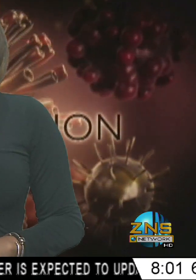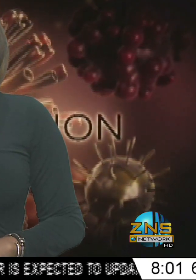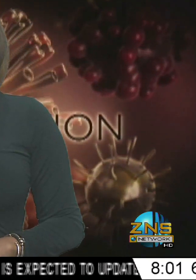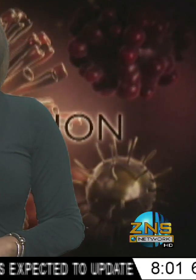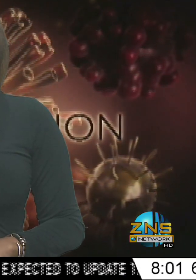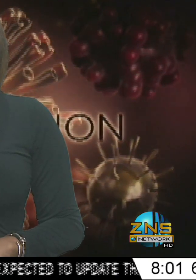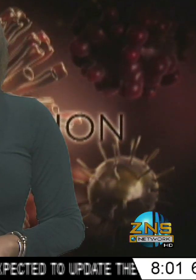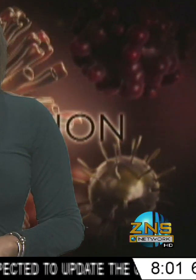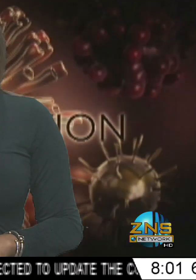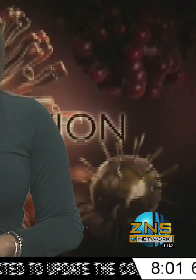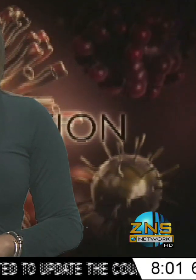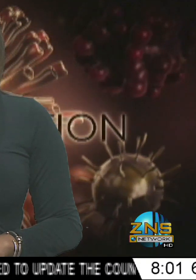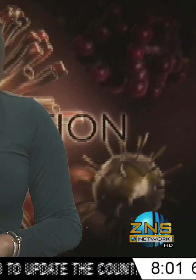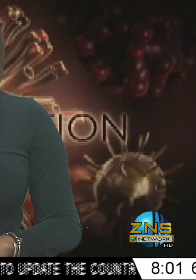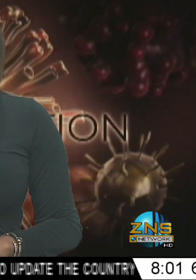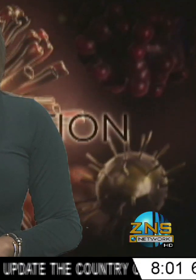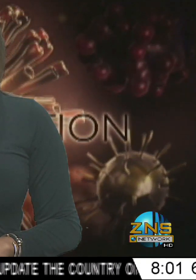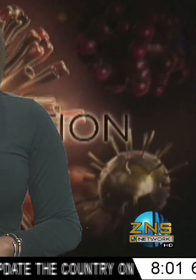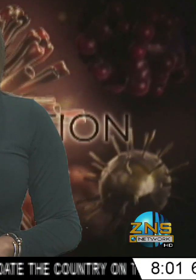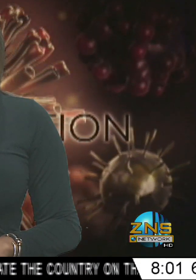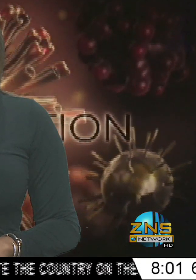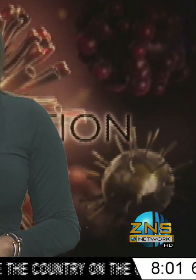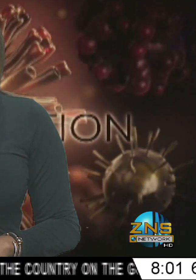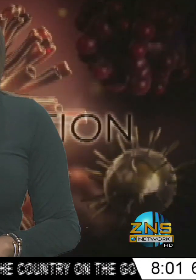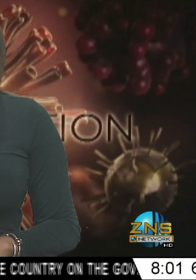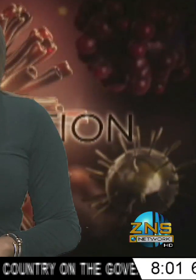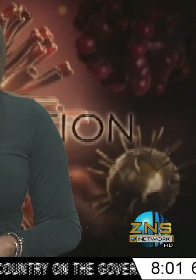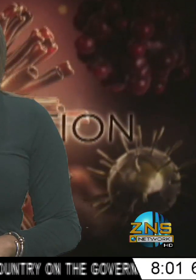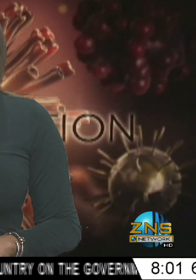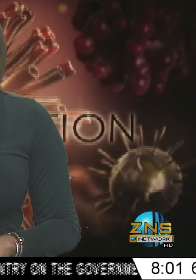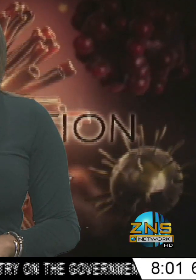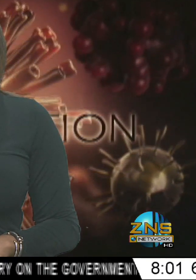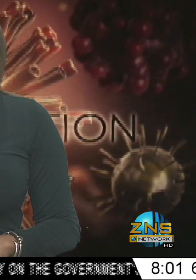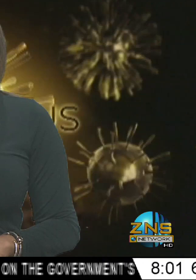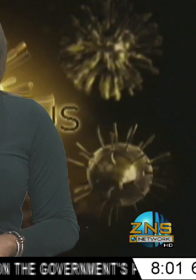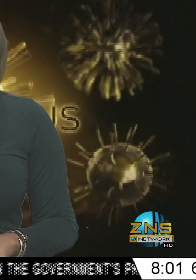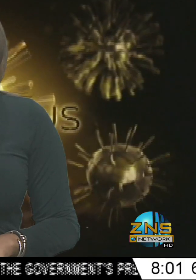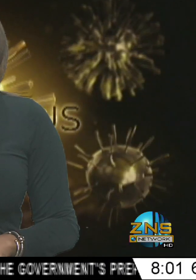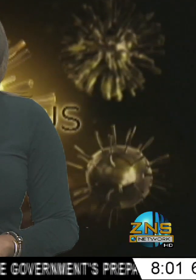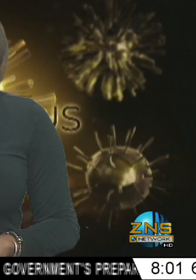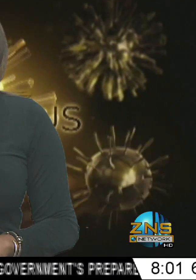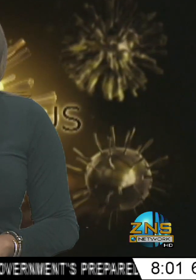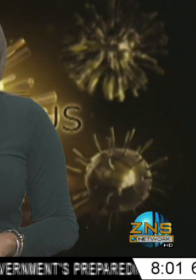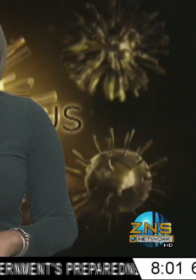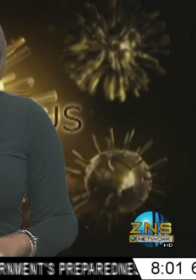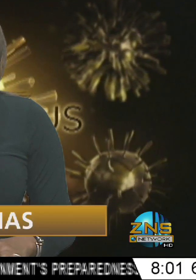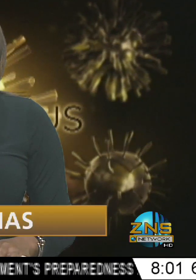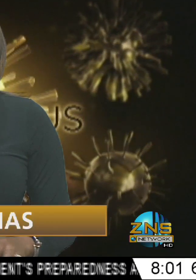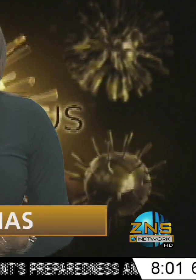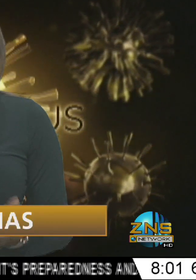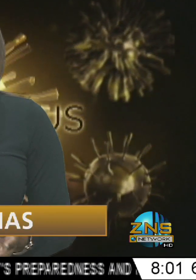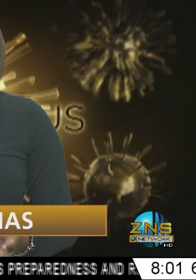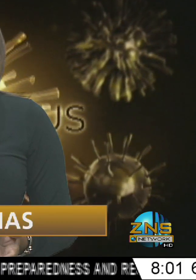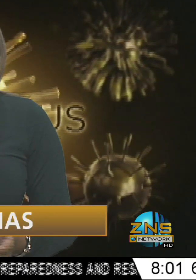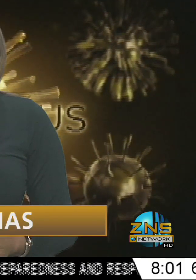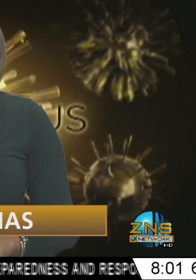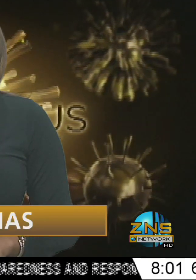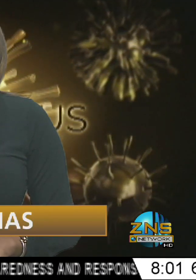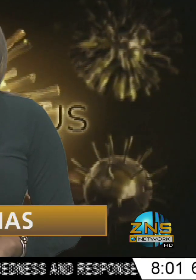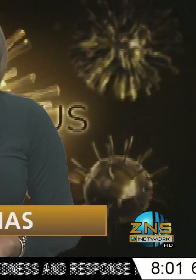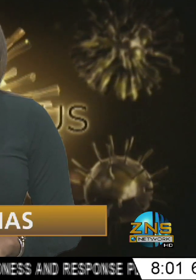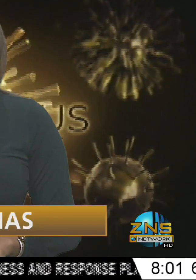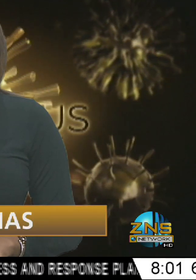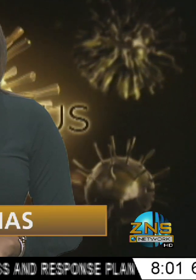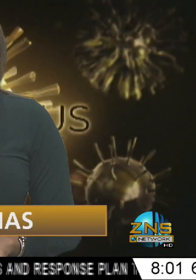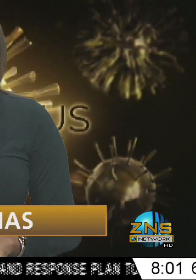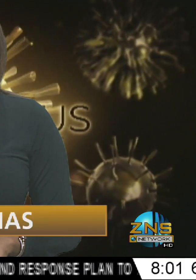Every government ministry, every agency in full preparedness mode as the Bahamas ups its game to fight COVID-19. Right now, the